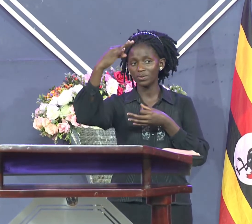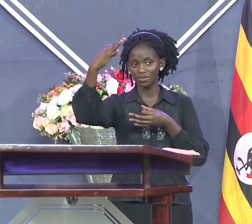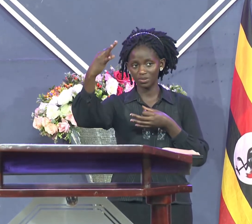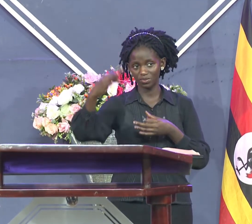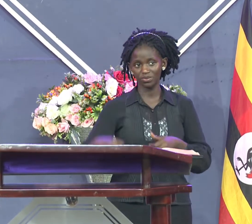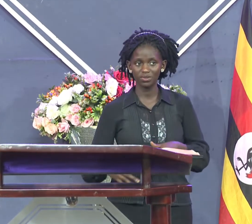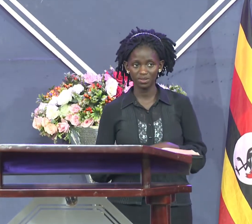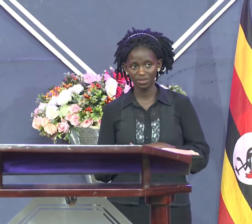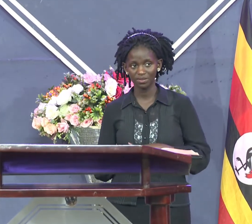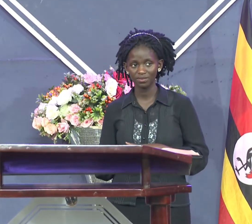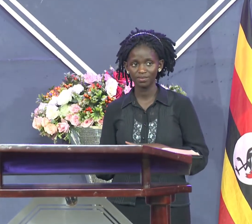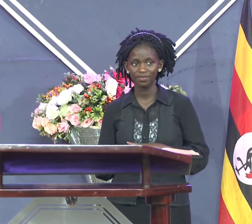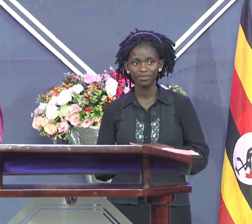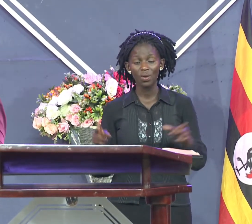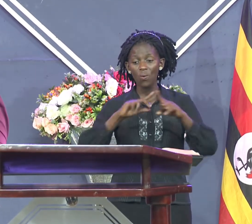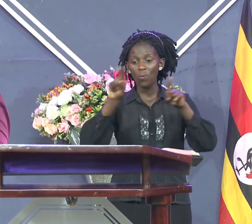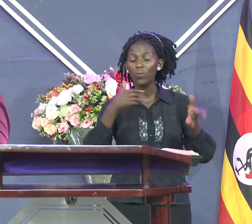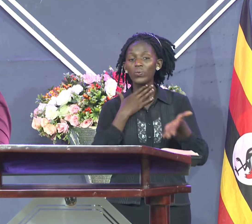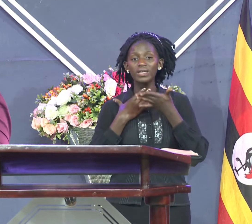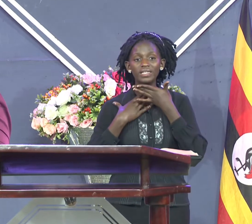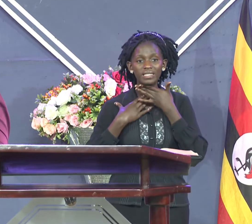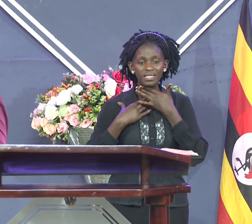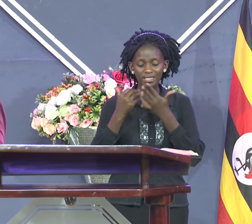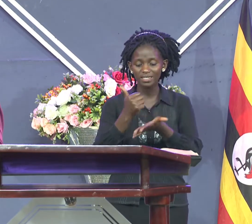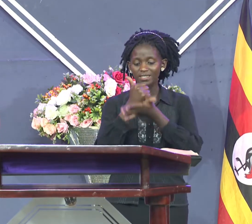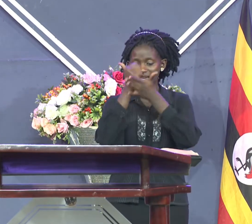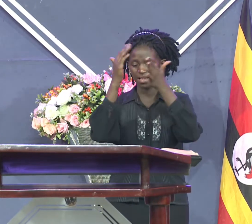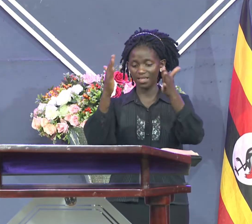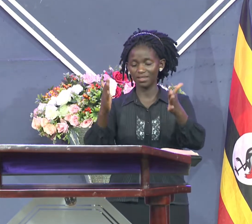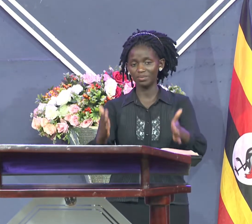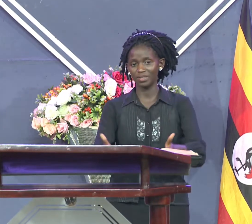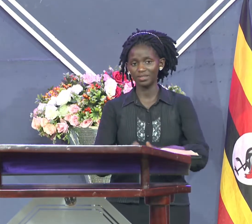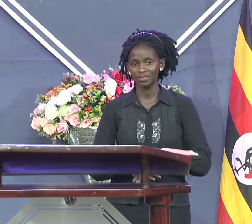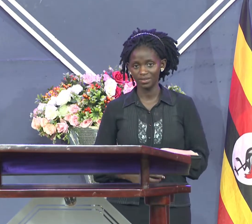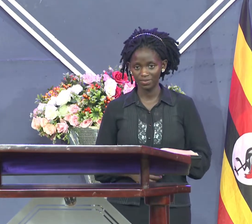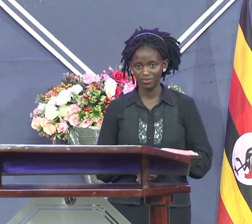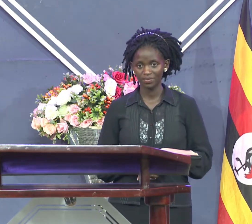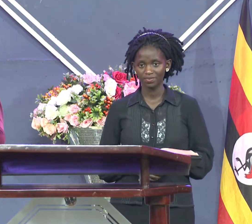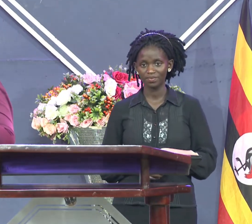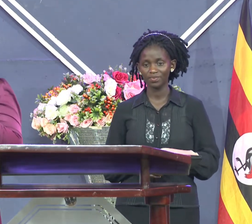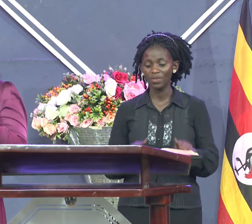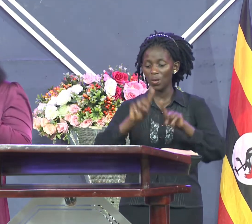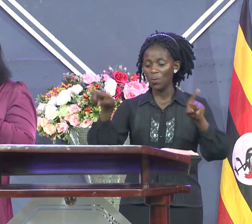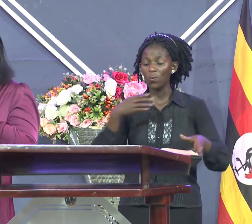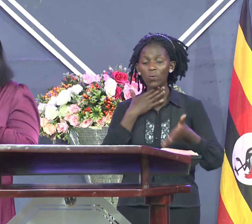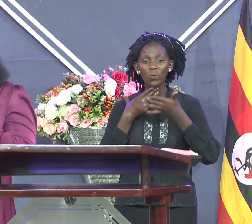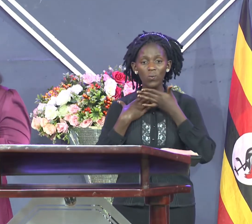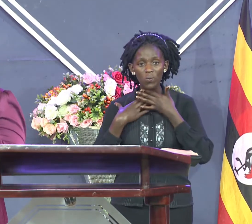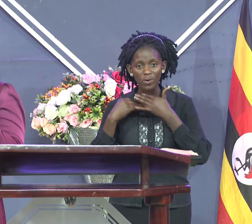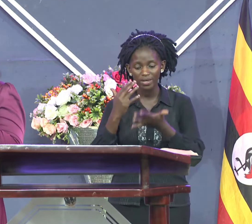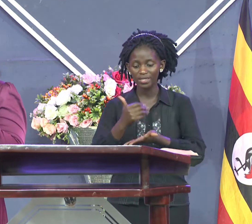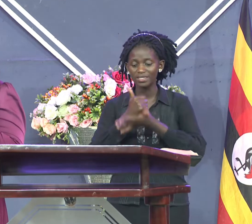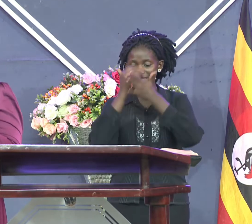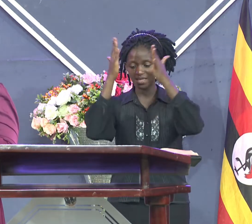Brethren, we need the Holy Spirit. We need this helper. We need the